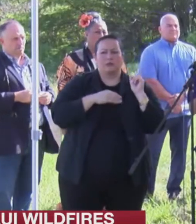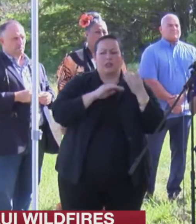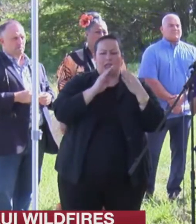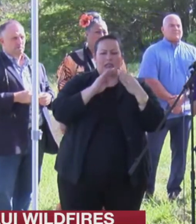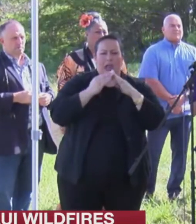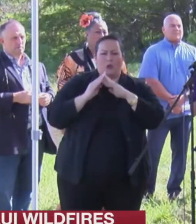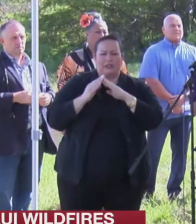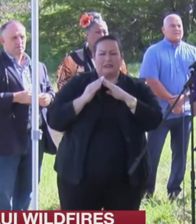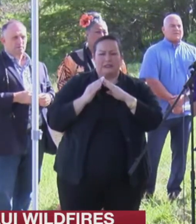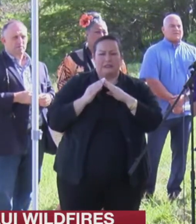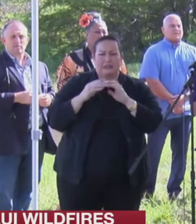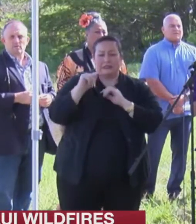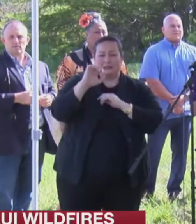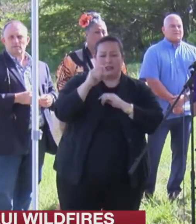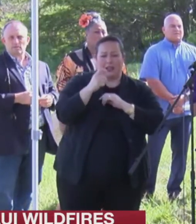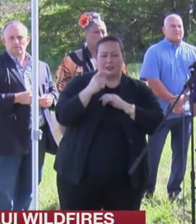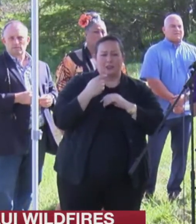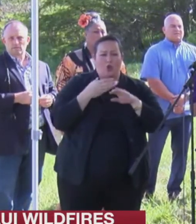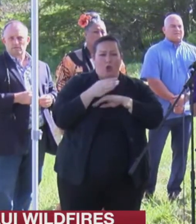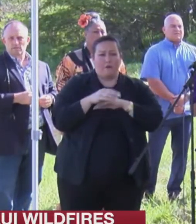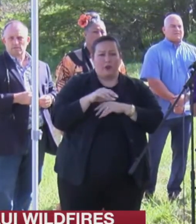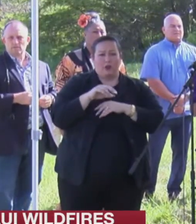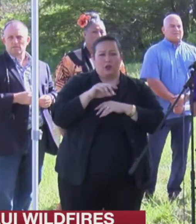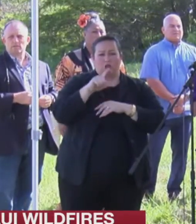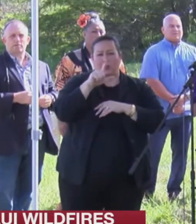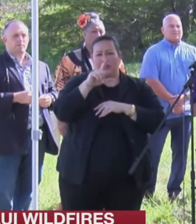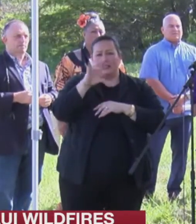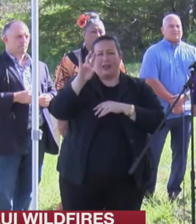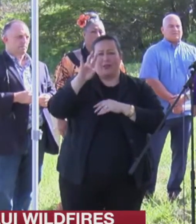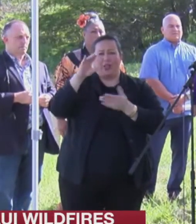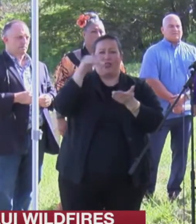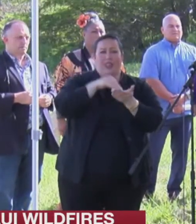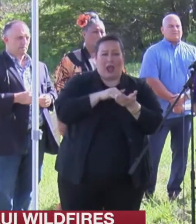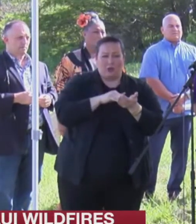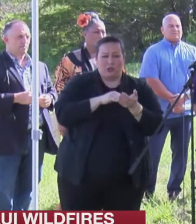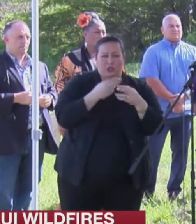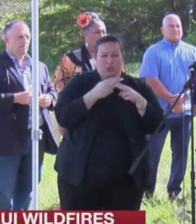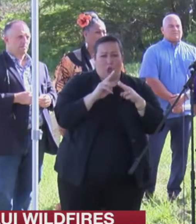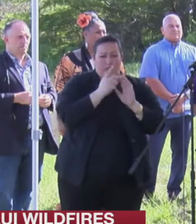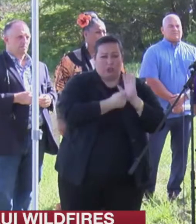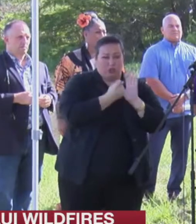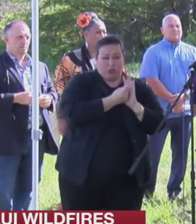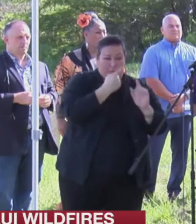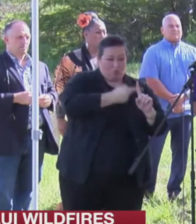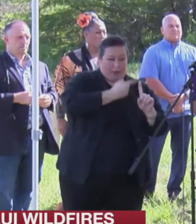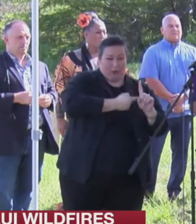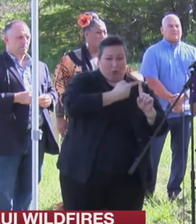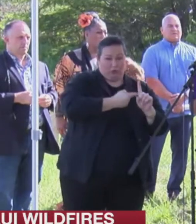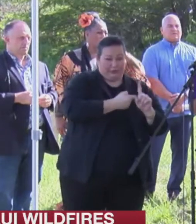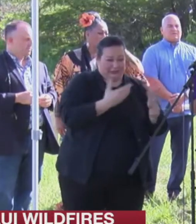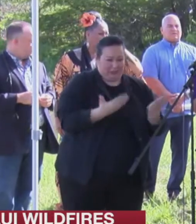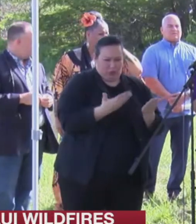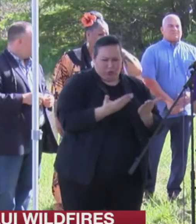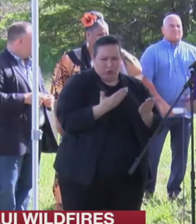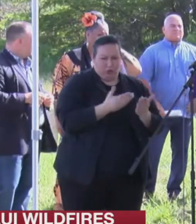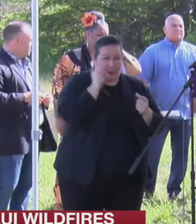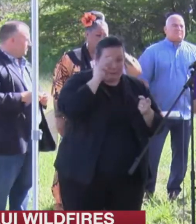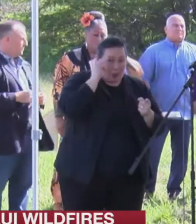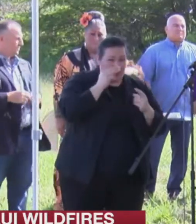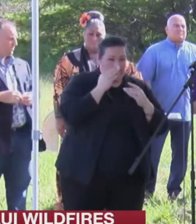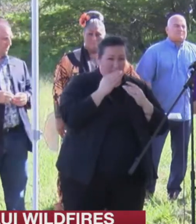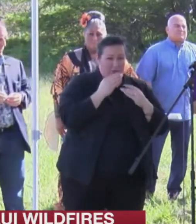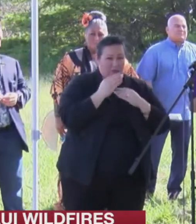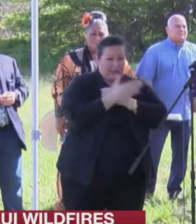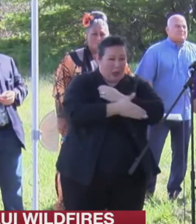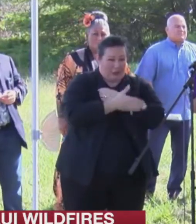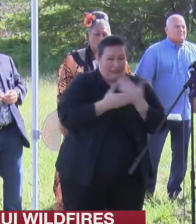over 27,000 short-term rentals in Maui County. So there's a lot of rentals that still got to come forward. In our experience in